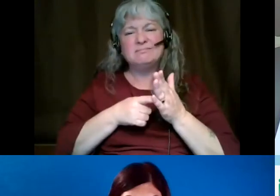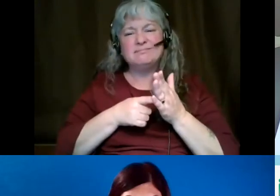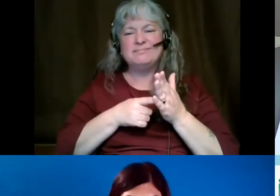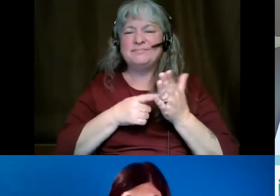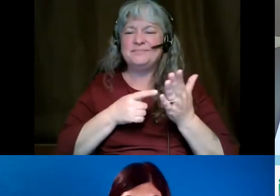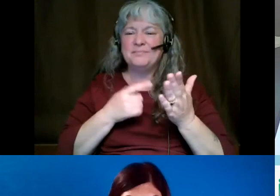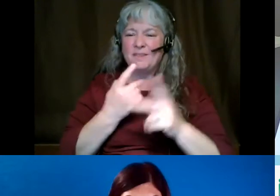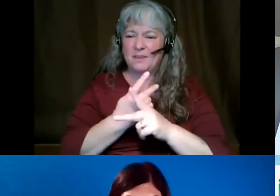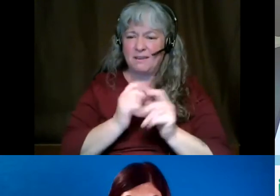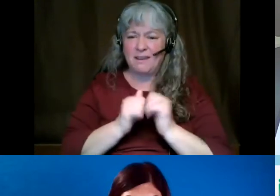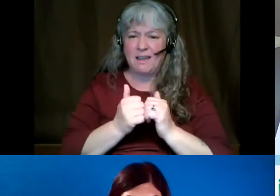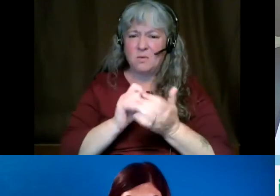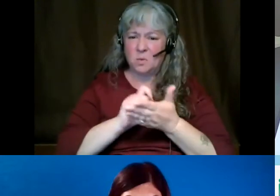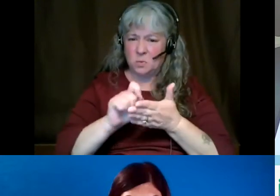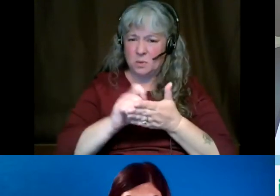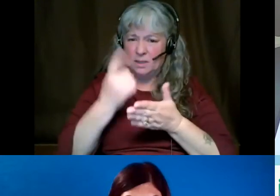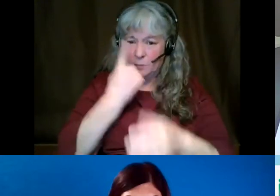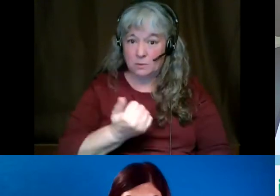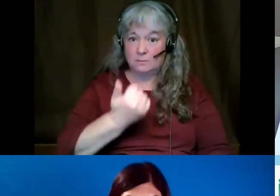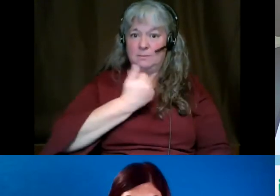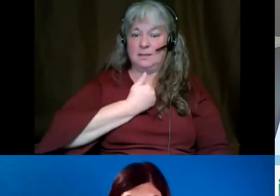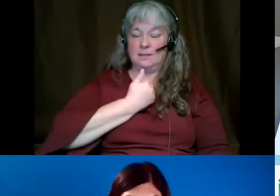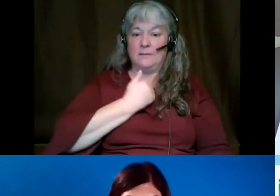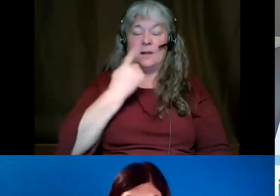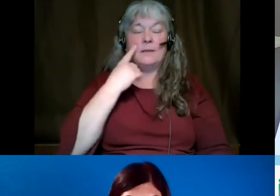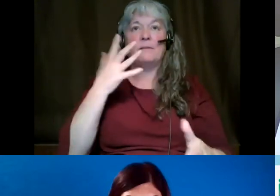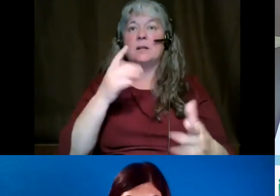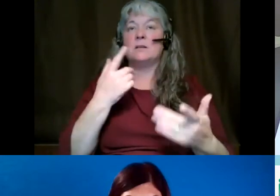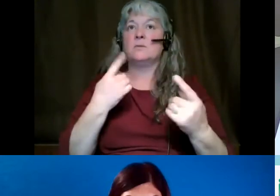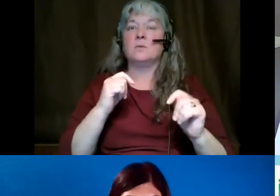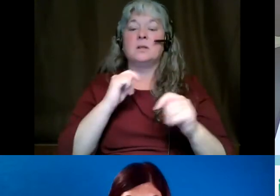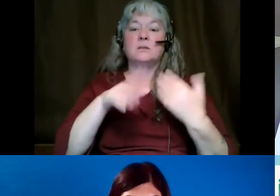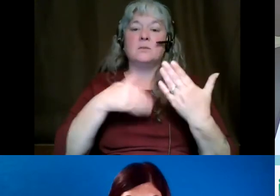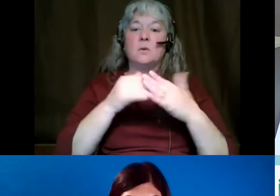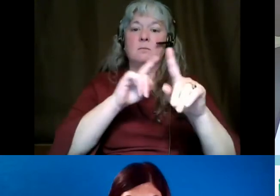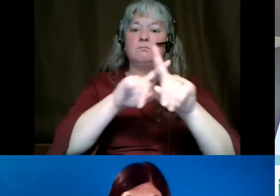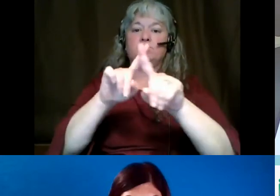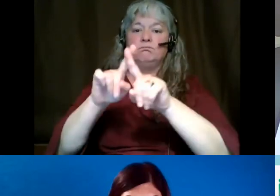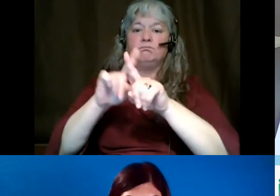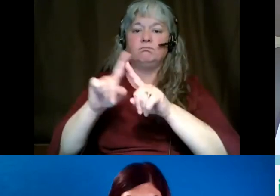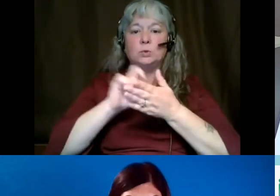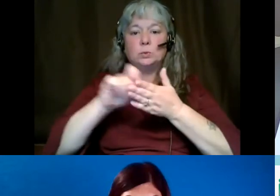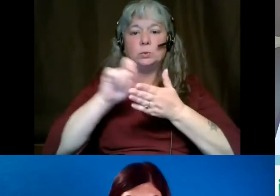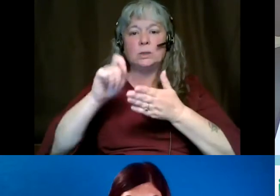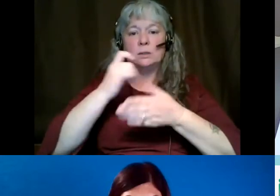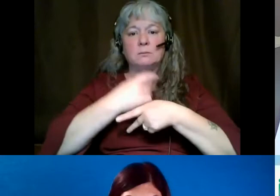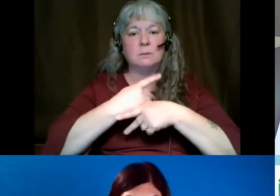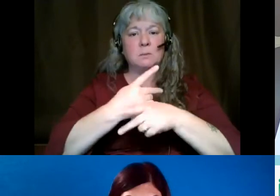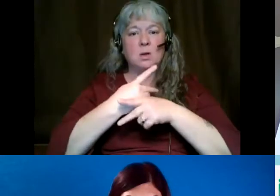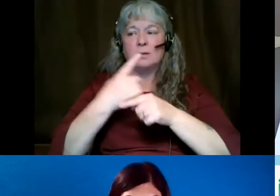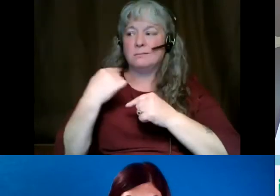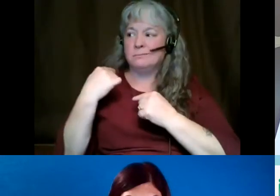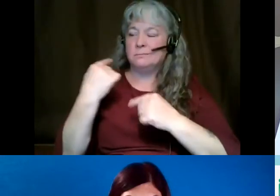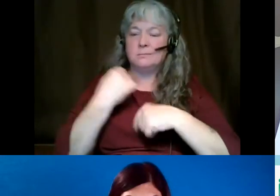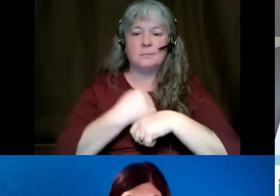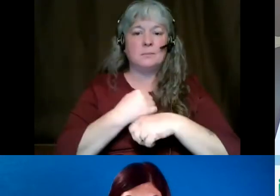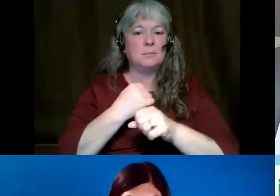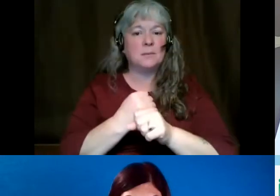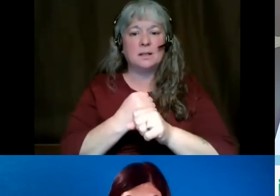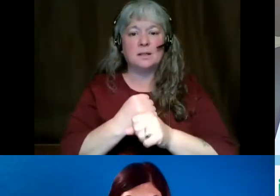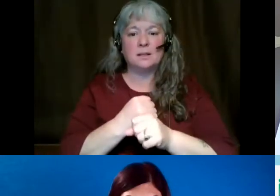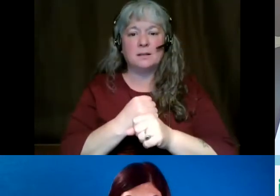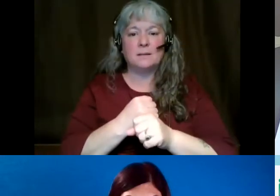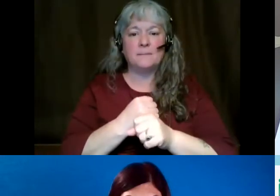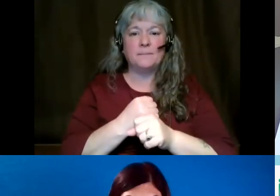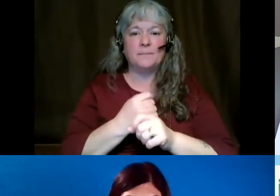for myself. That I think I've tried every writing product that's been made between